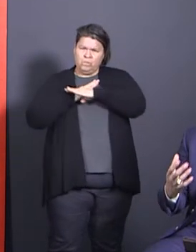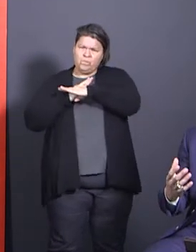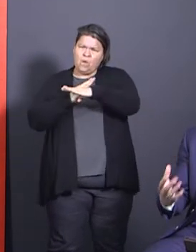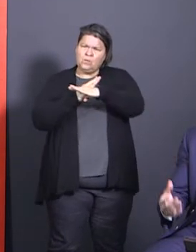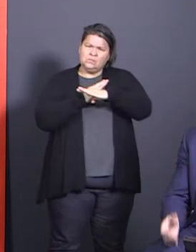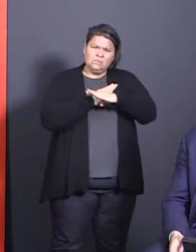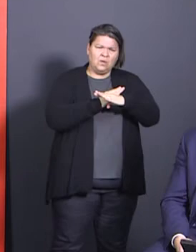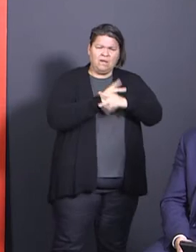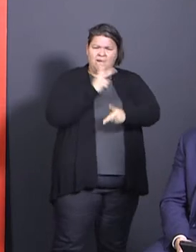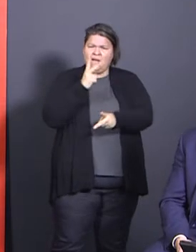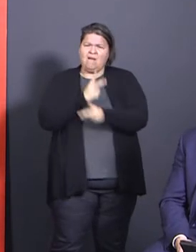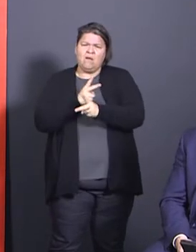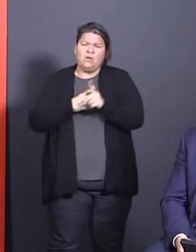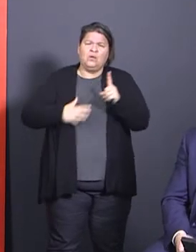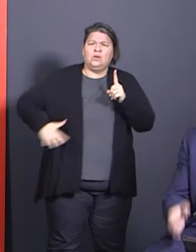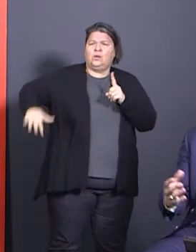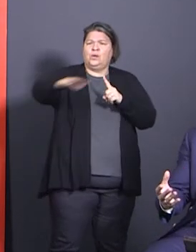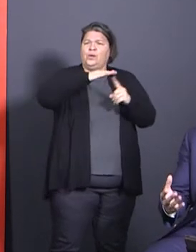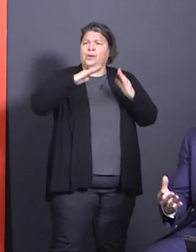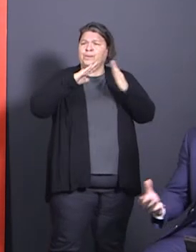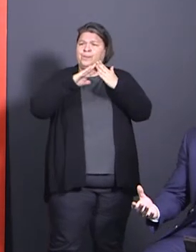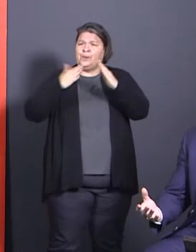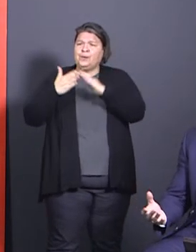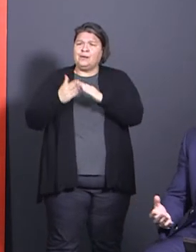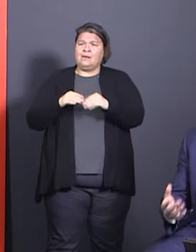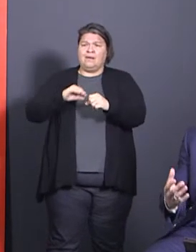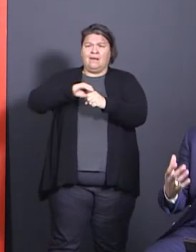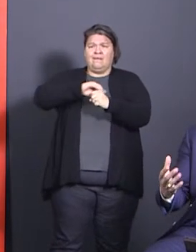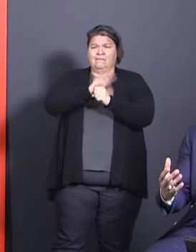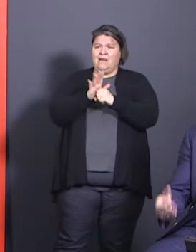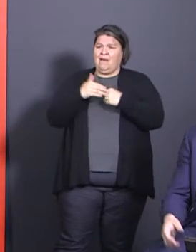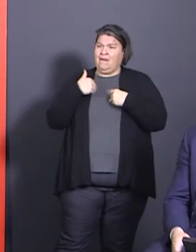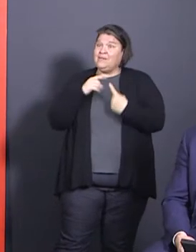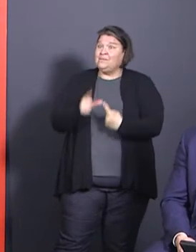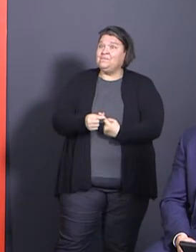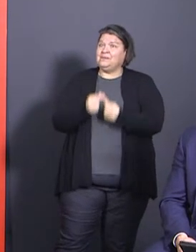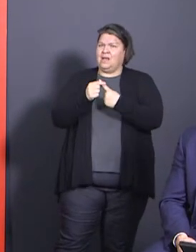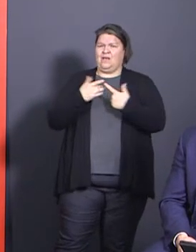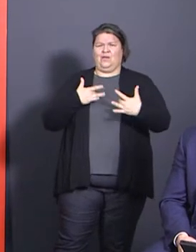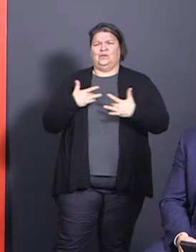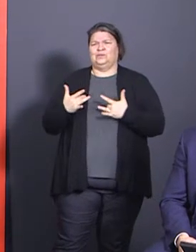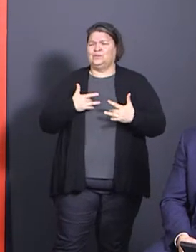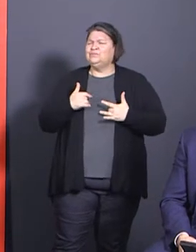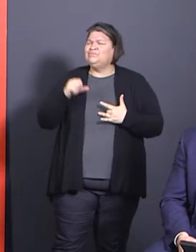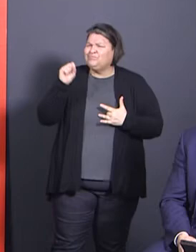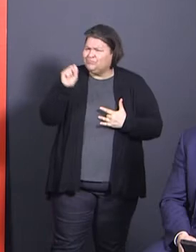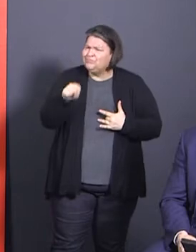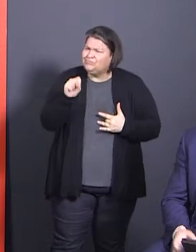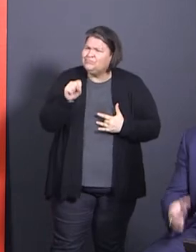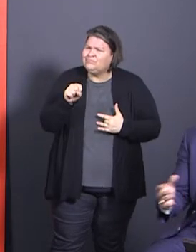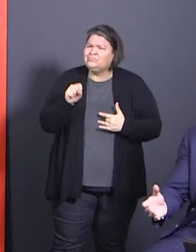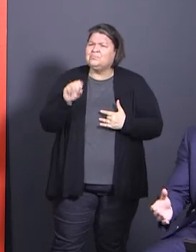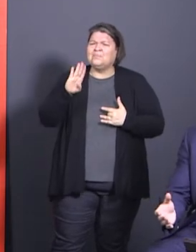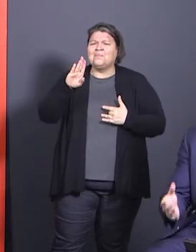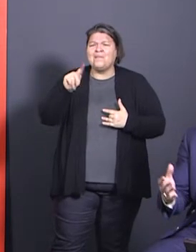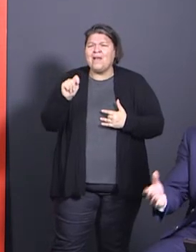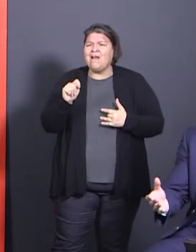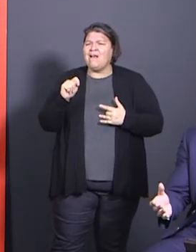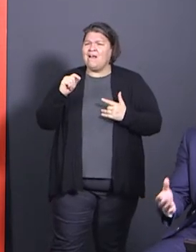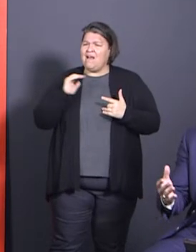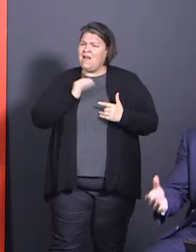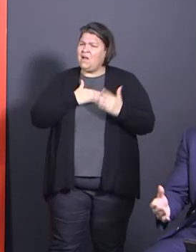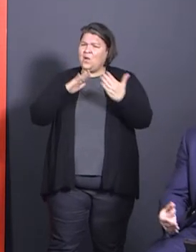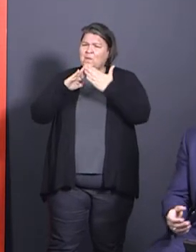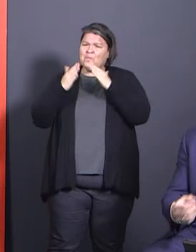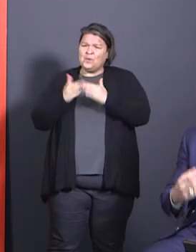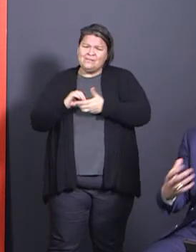stressors and pressures. We're all in this together as one global community. Our officers are out there working every single